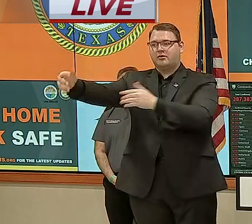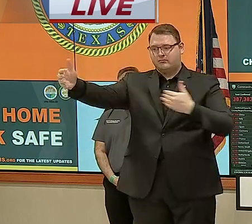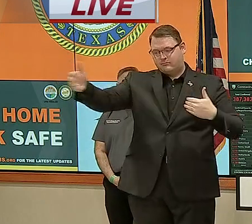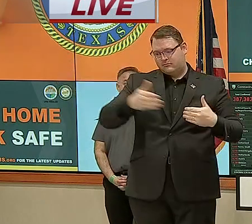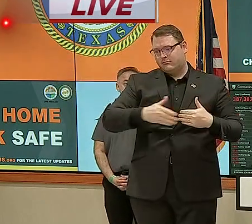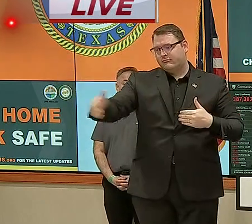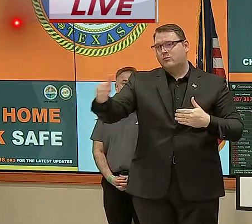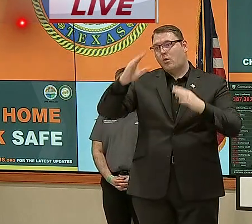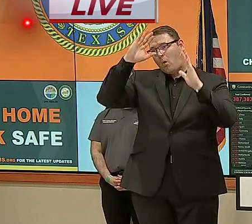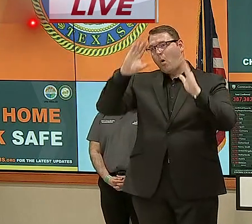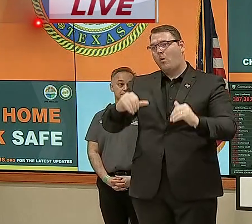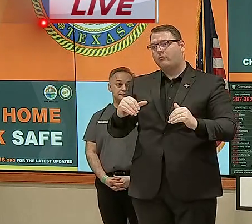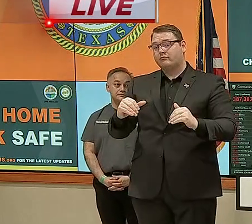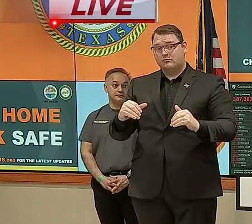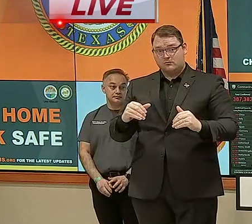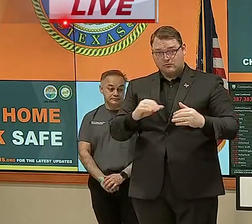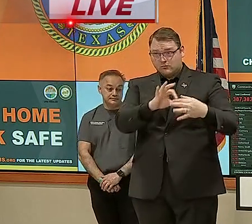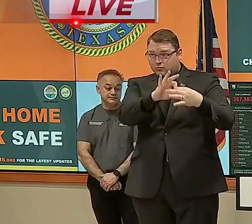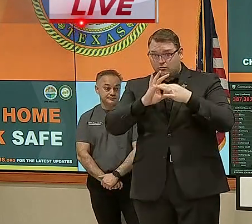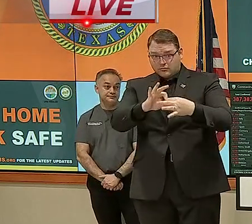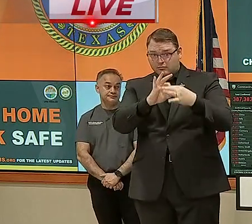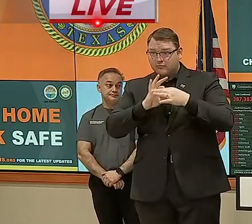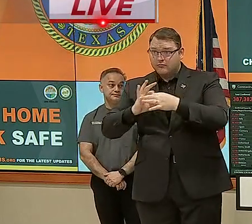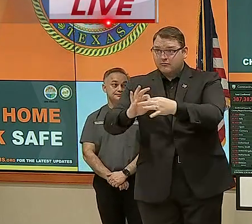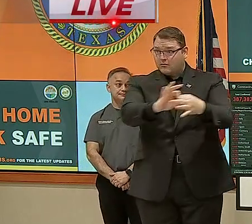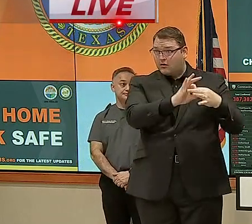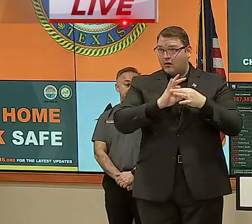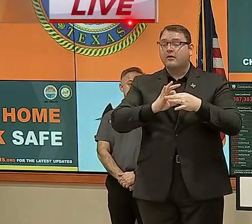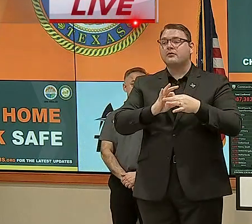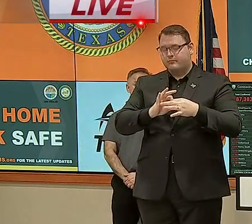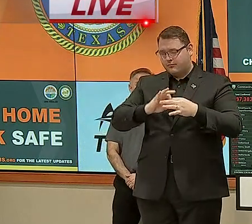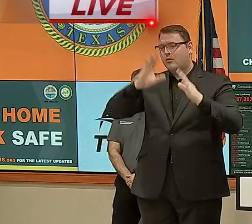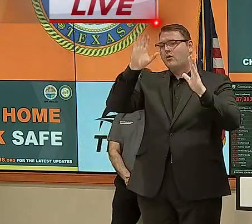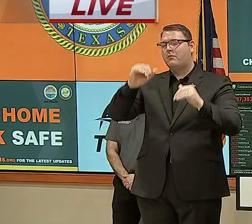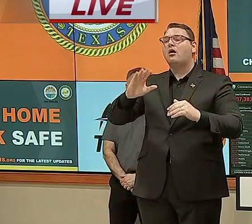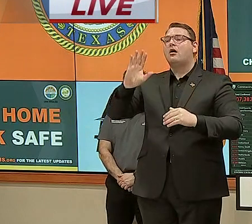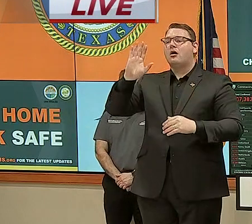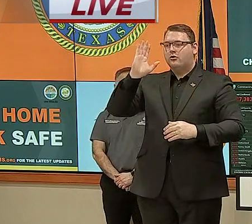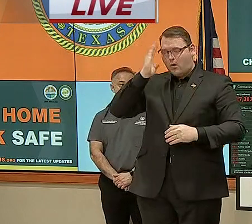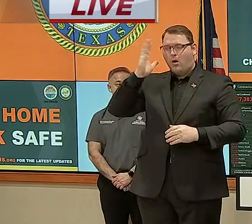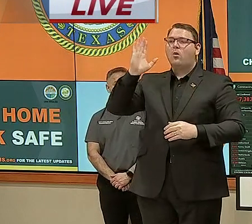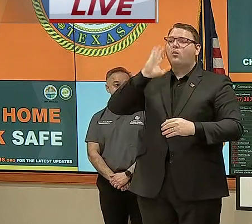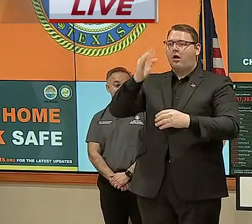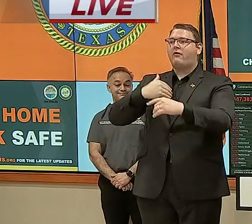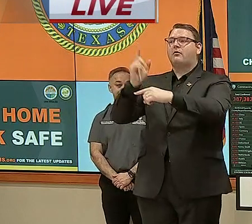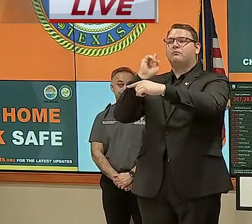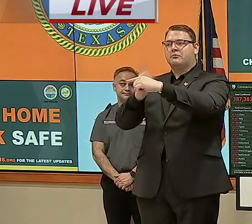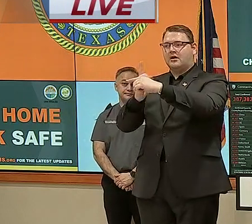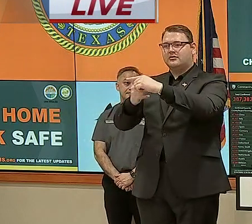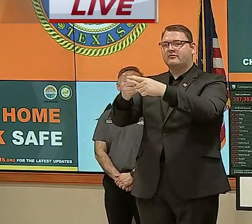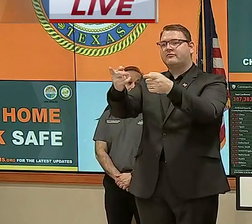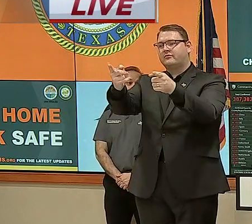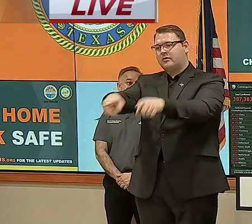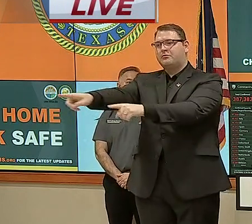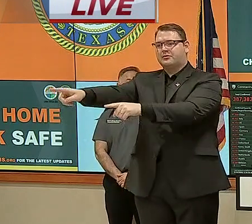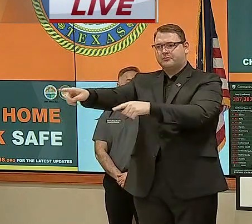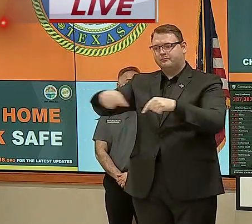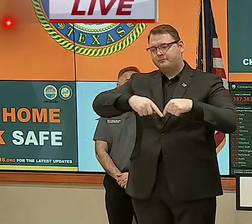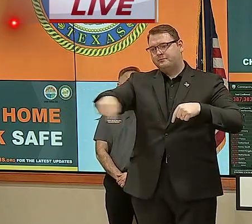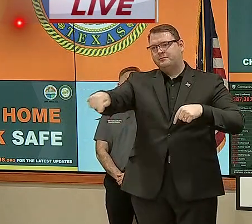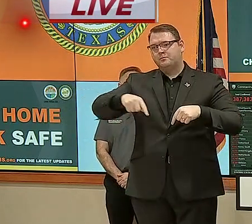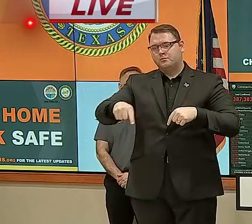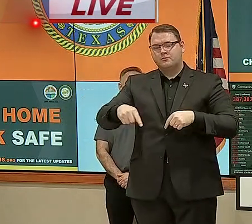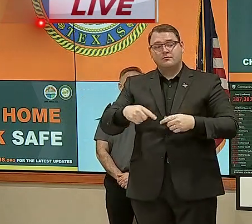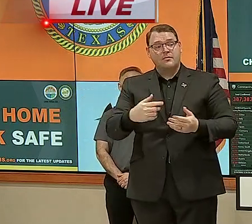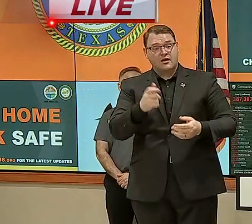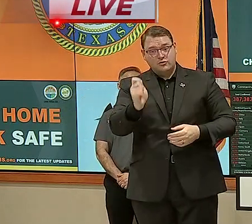I am hopeful that we can have a positive outcome. Judge, I want to thank you for your leadership and the efforts of